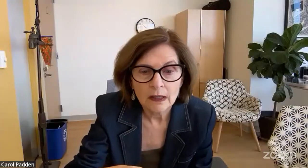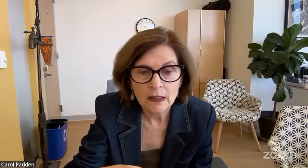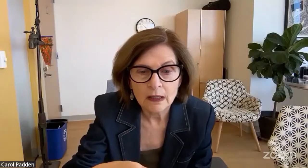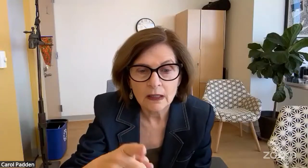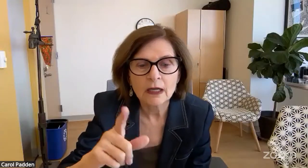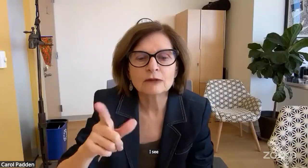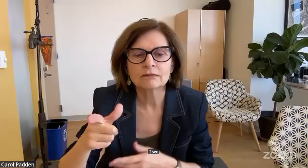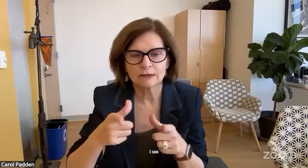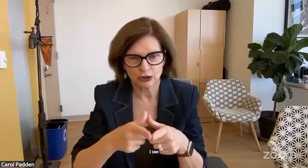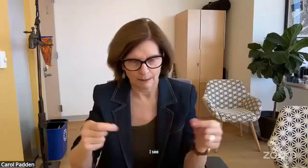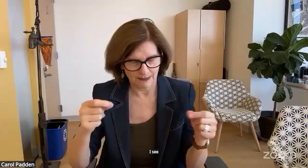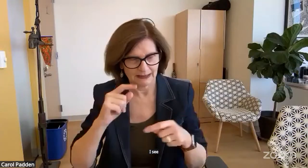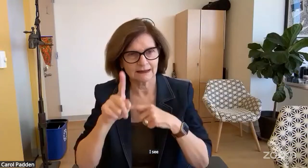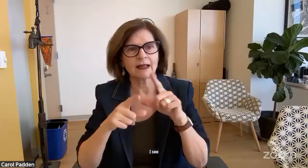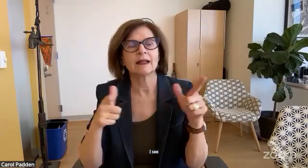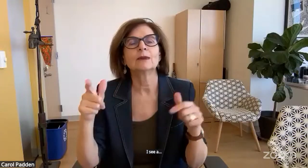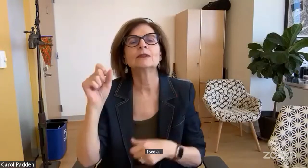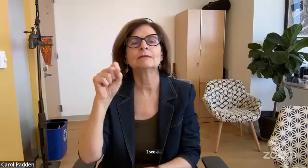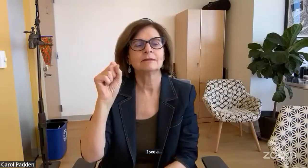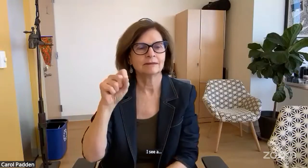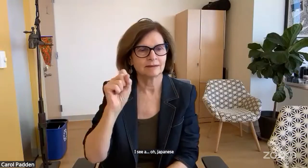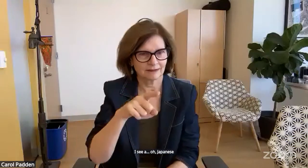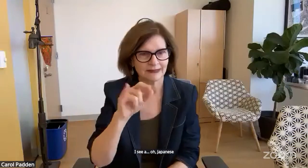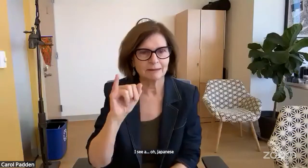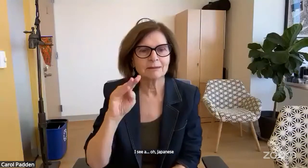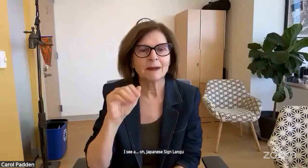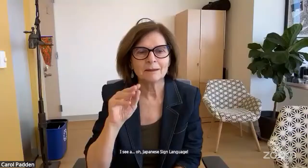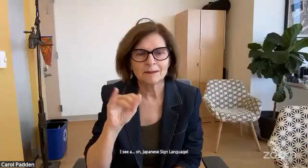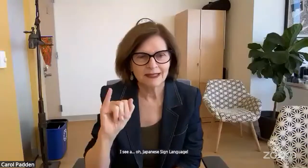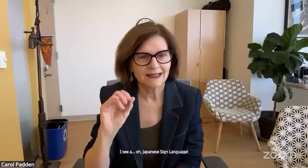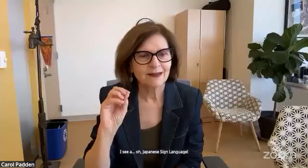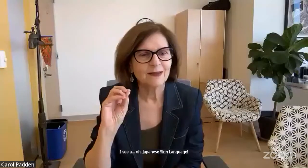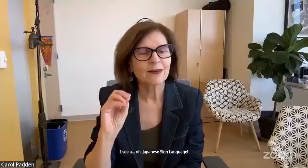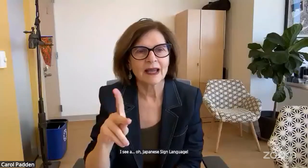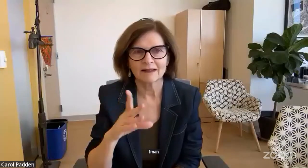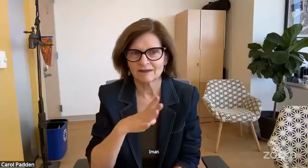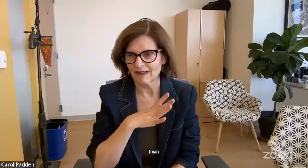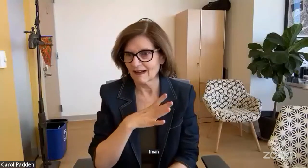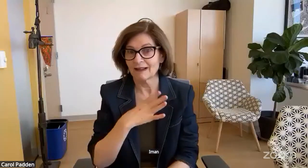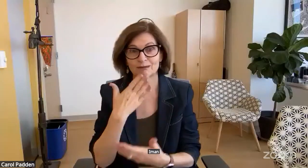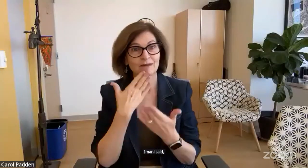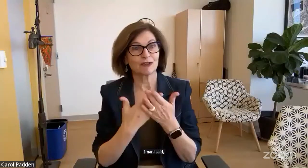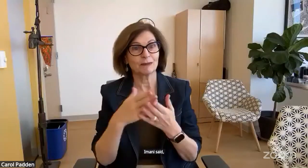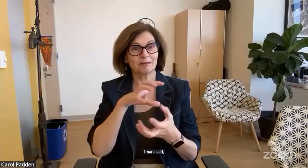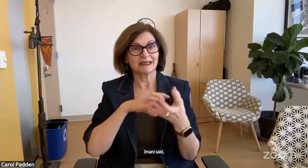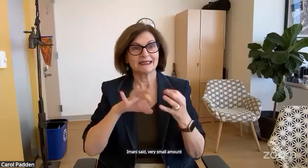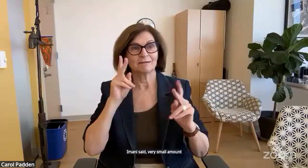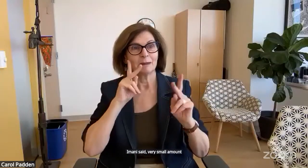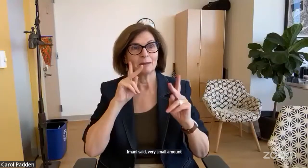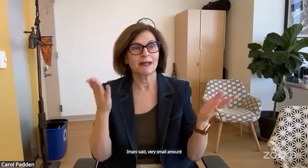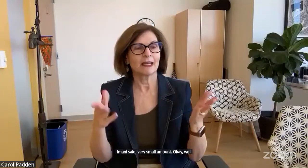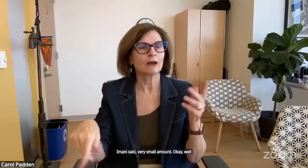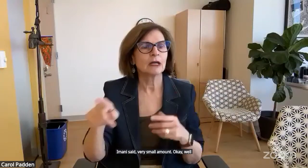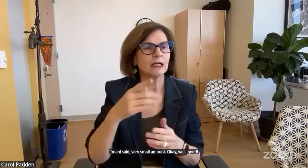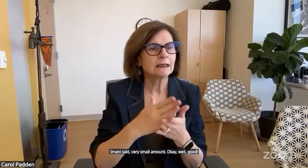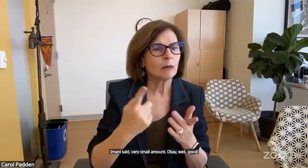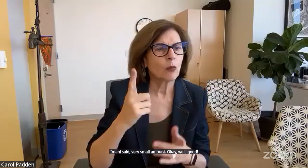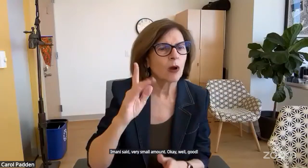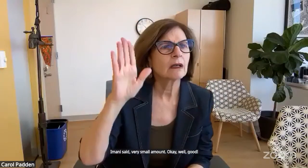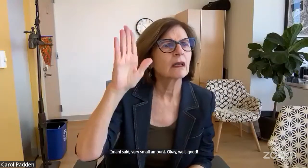I see oh, Japanese sign language. Amani said very small amount. Okay, well, good. That's a nice mix of